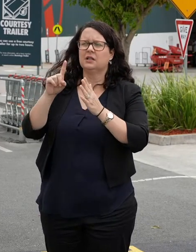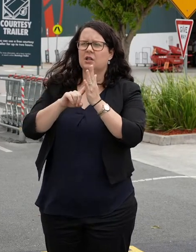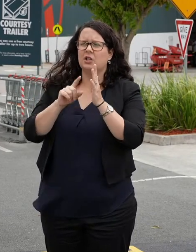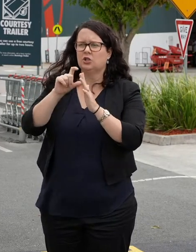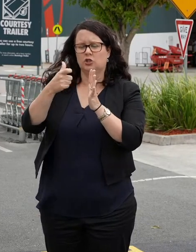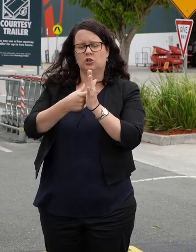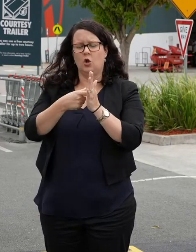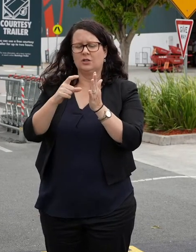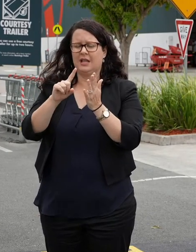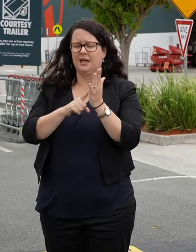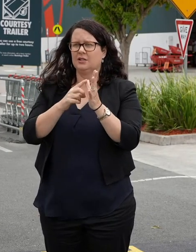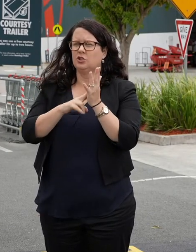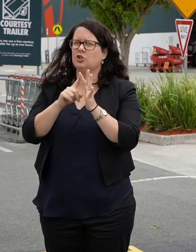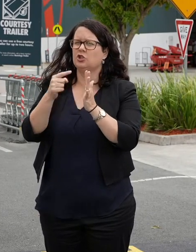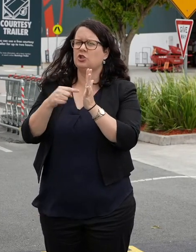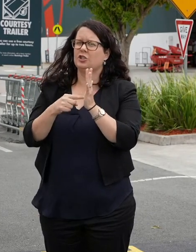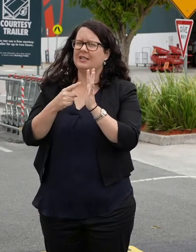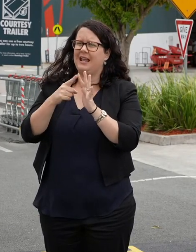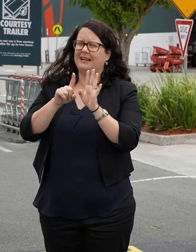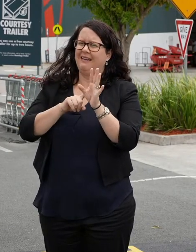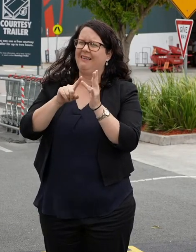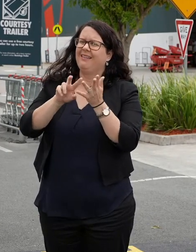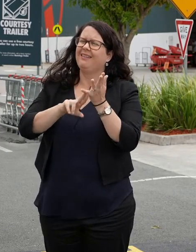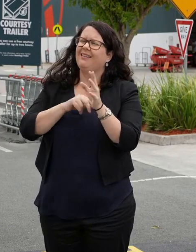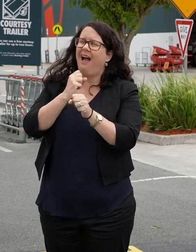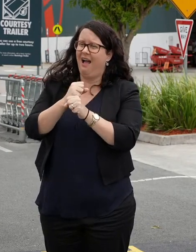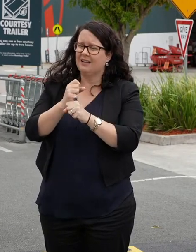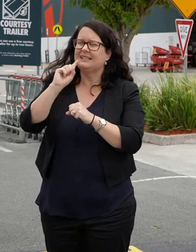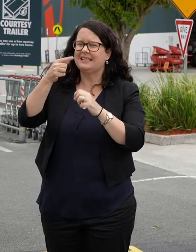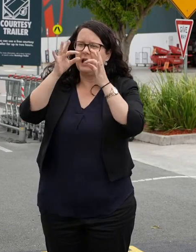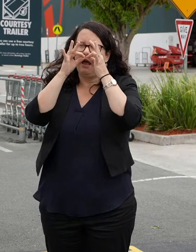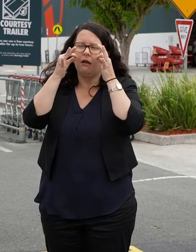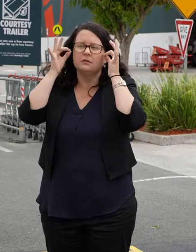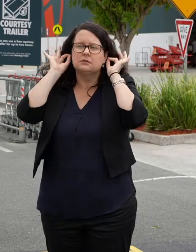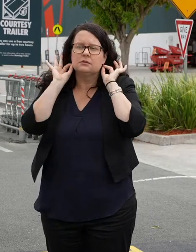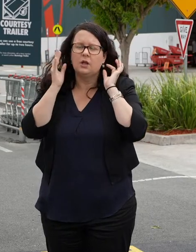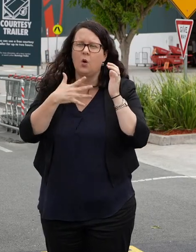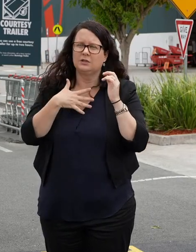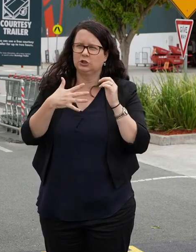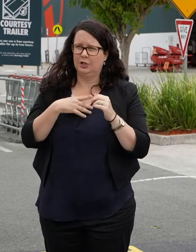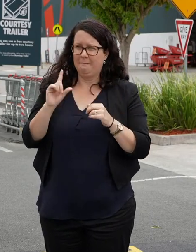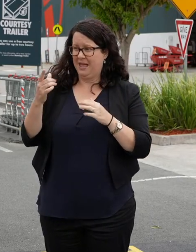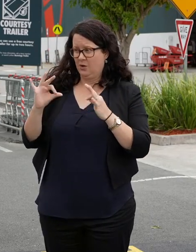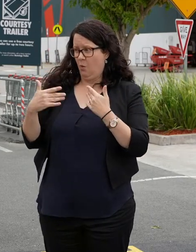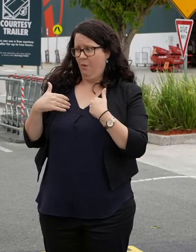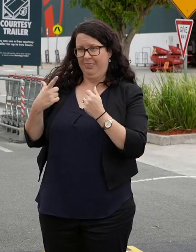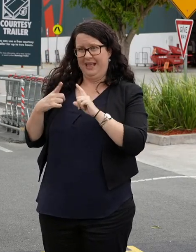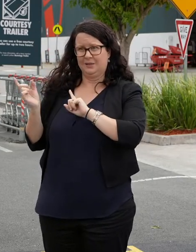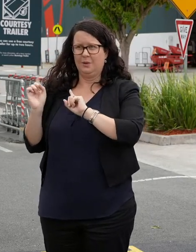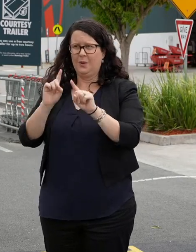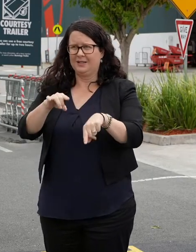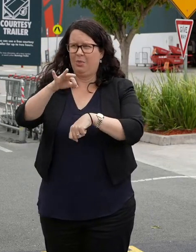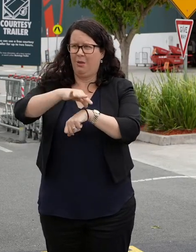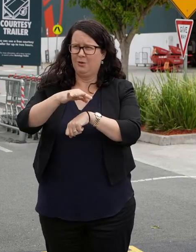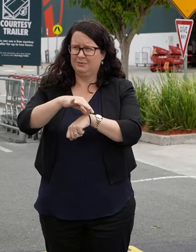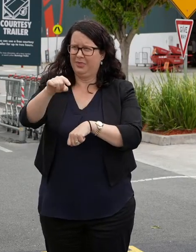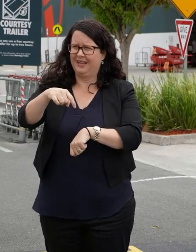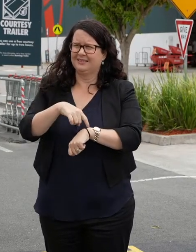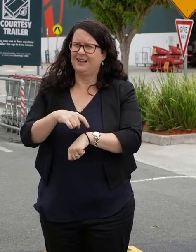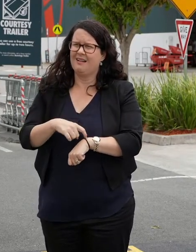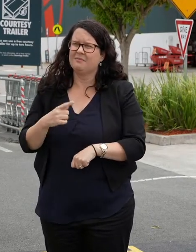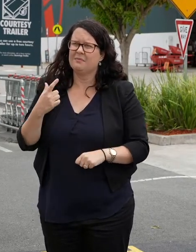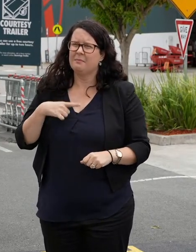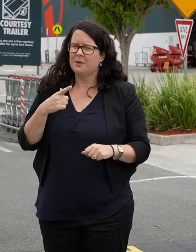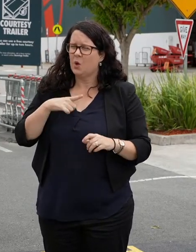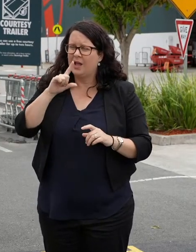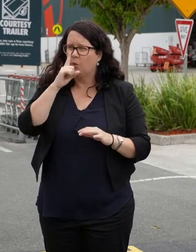was not on a ventilator, but he was unwell. That's why he turned up at the emergency department at the time, because